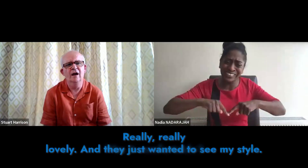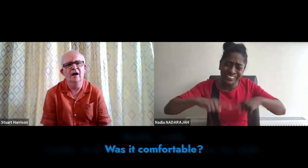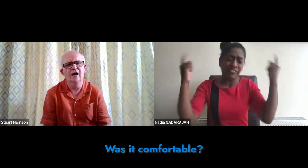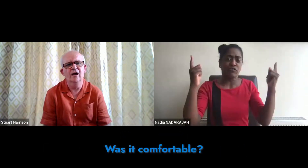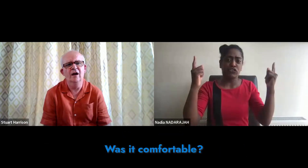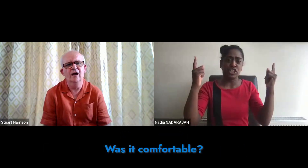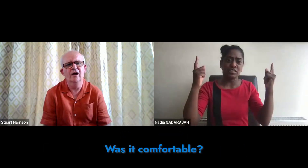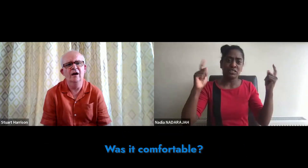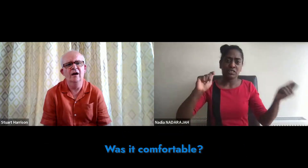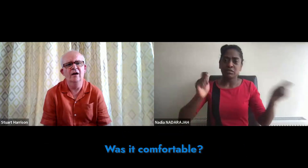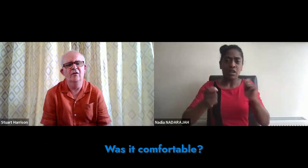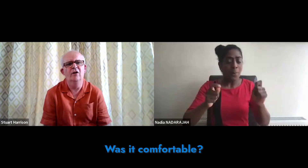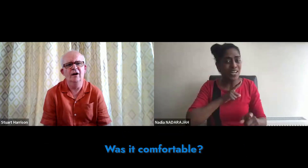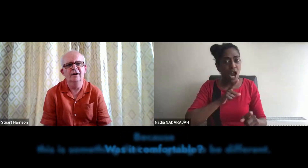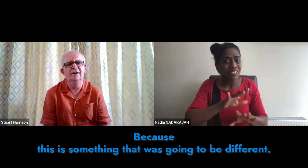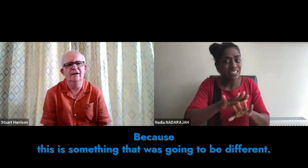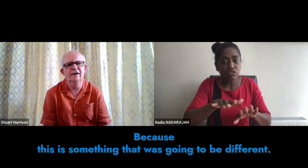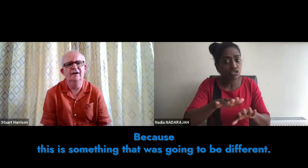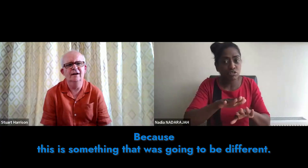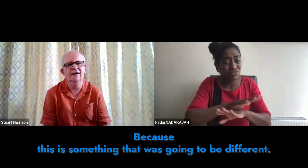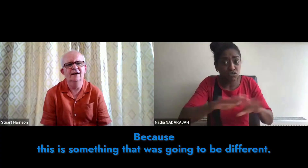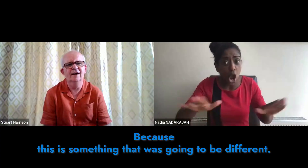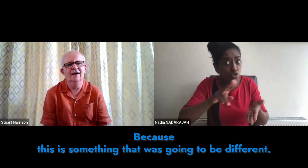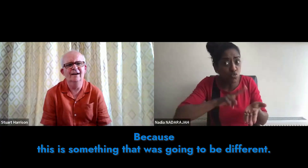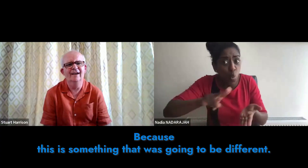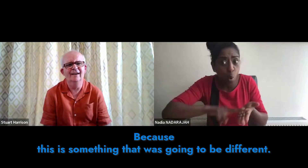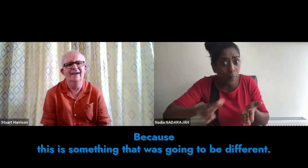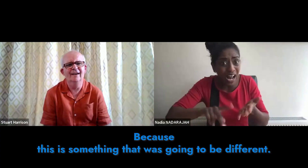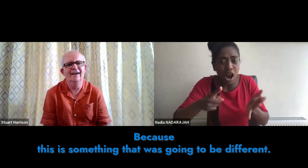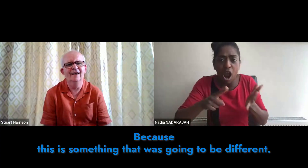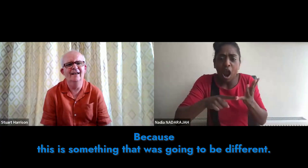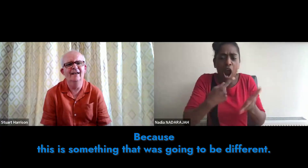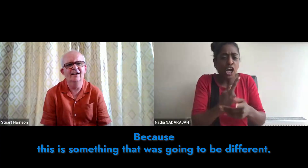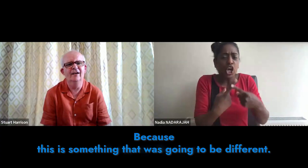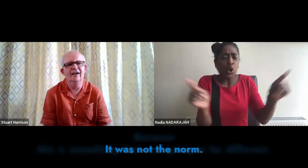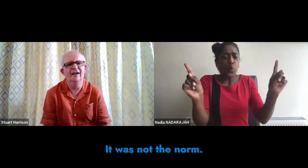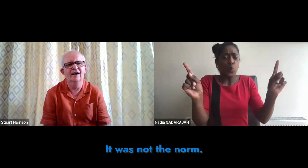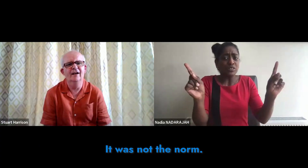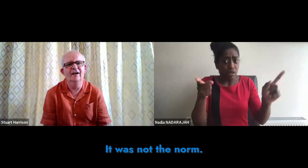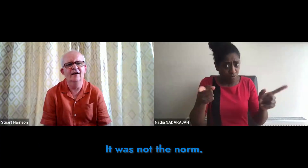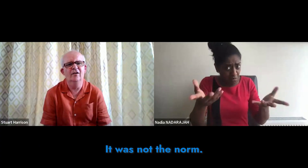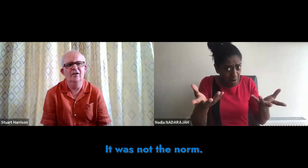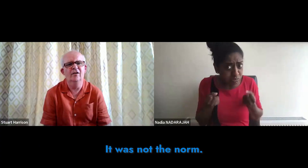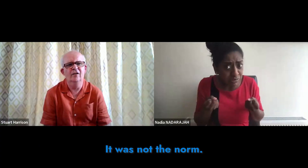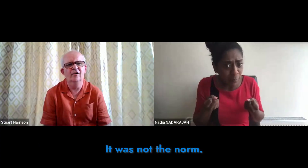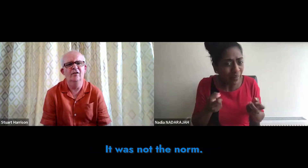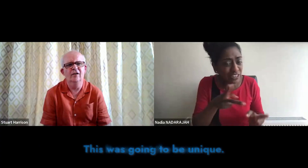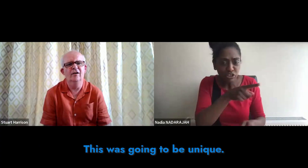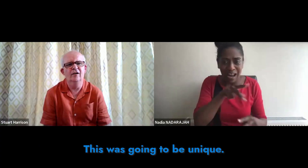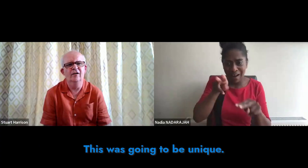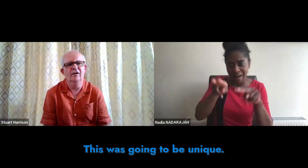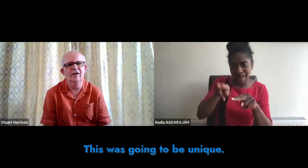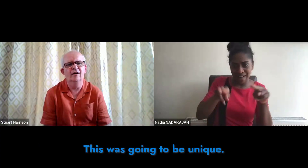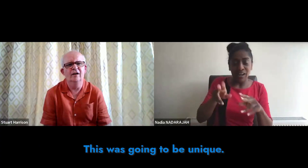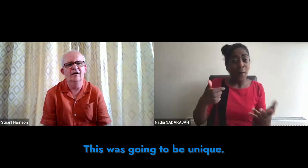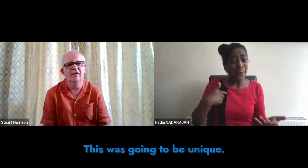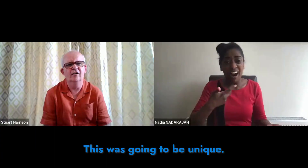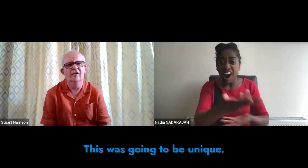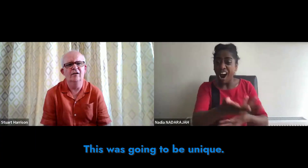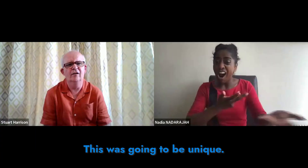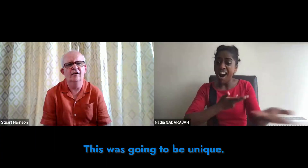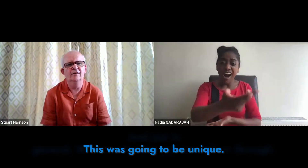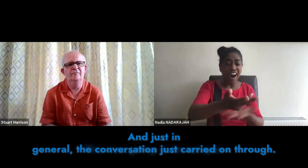style, was it comfortable? Because this is something that was going to be different. It was not the norm. This was going to